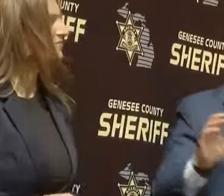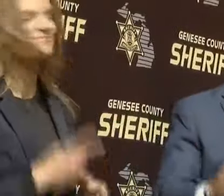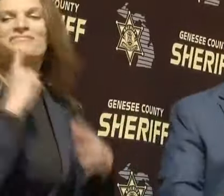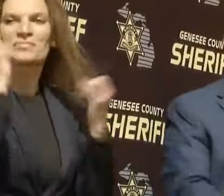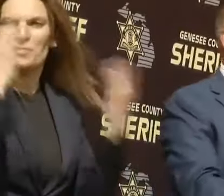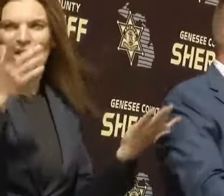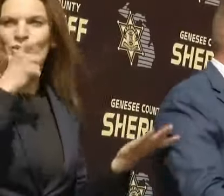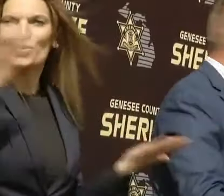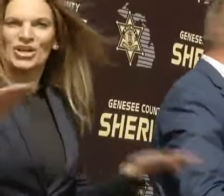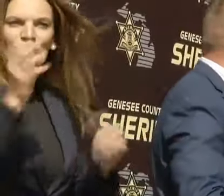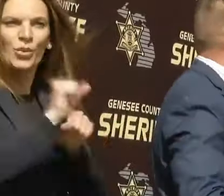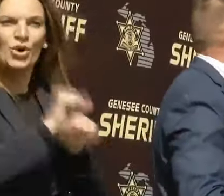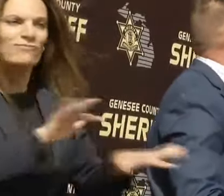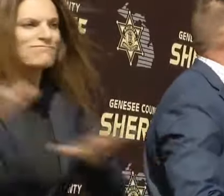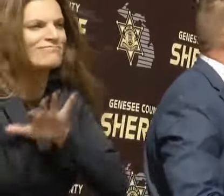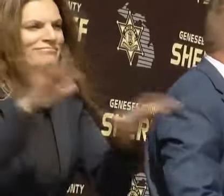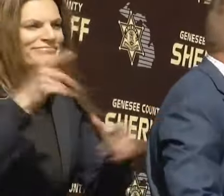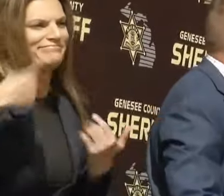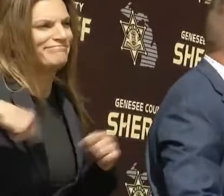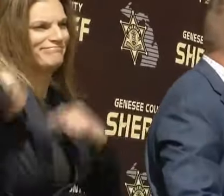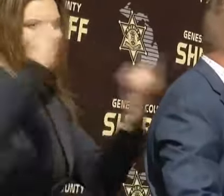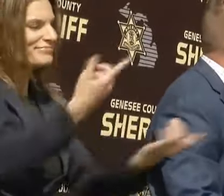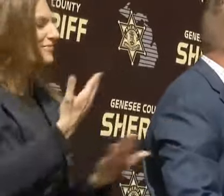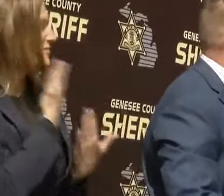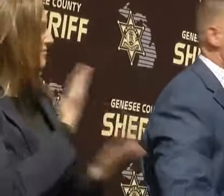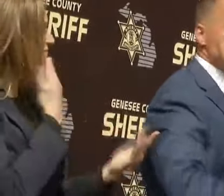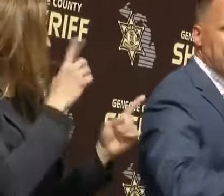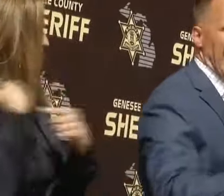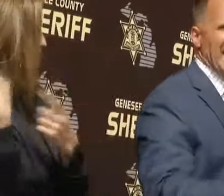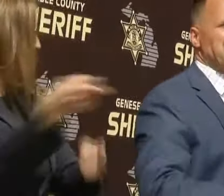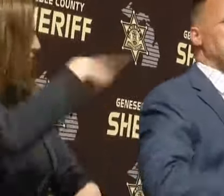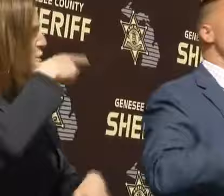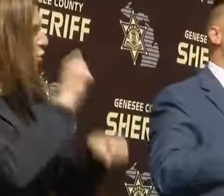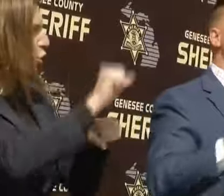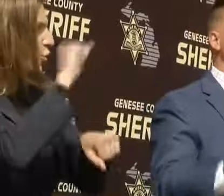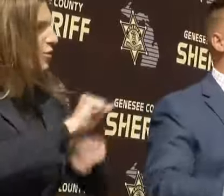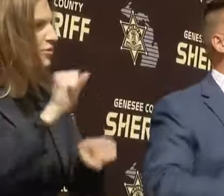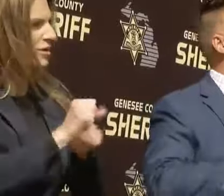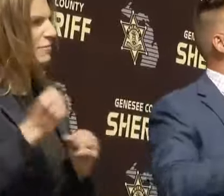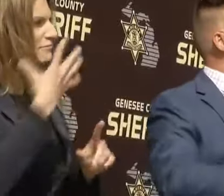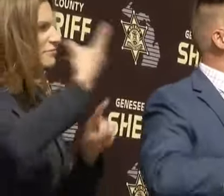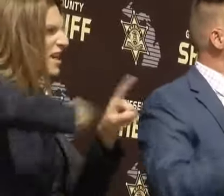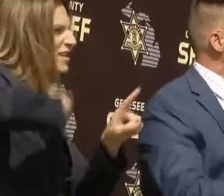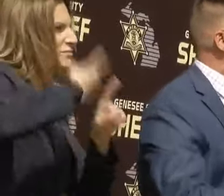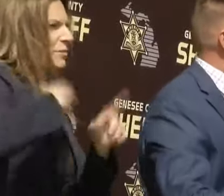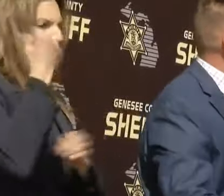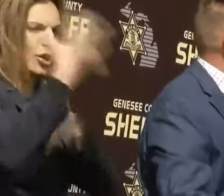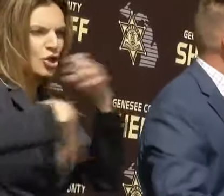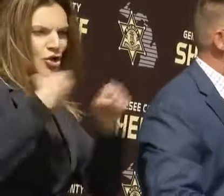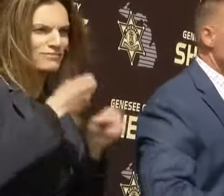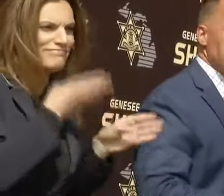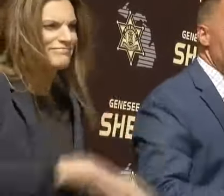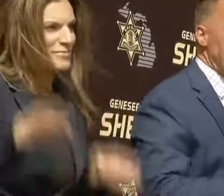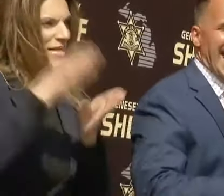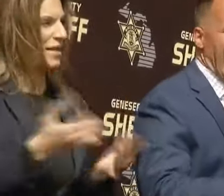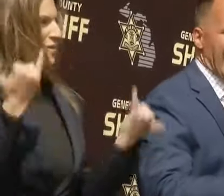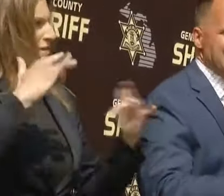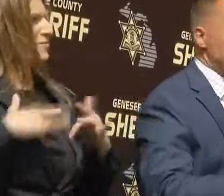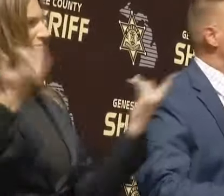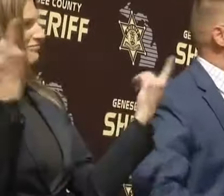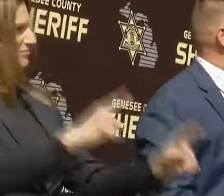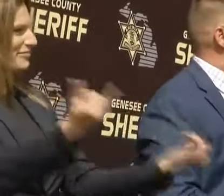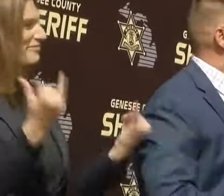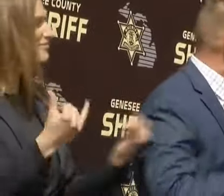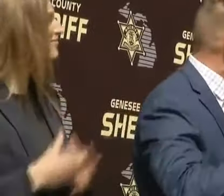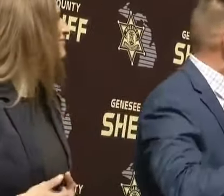people behind the scenes that have made this happen. So much planning for months and months and years. Many